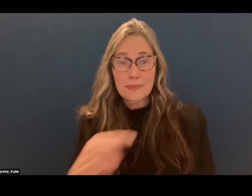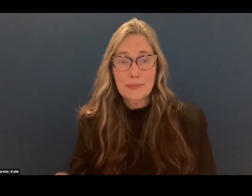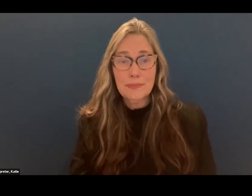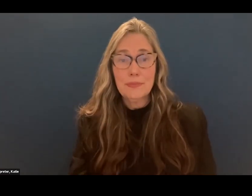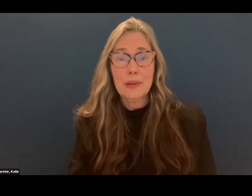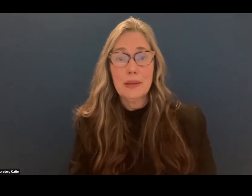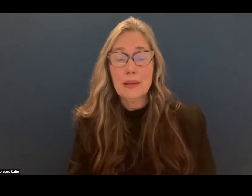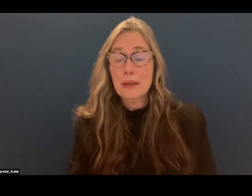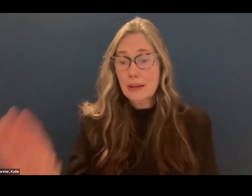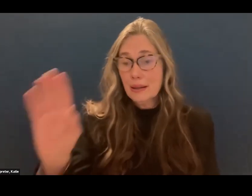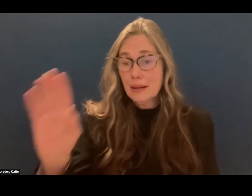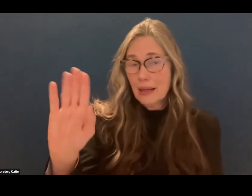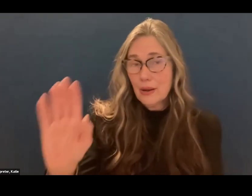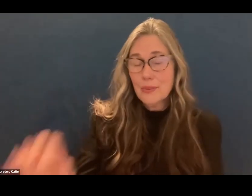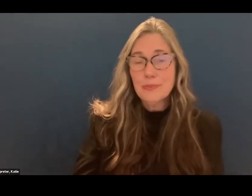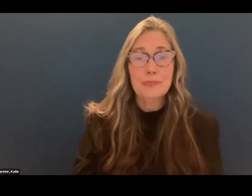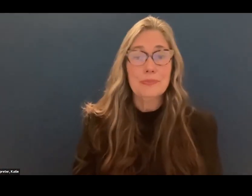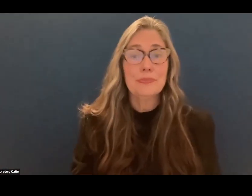Hello.